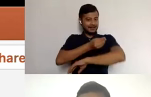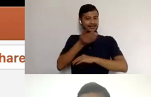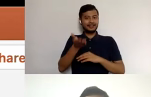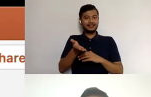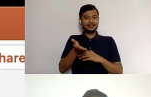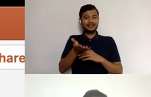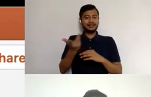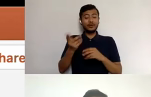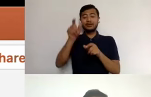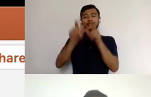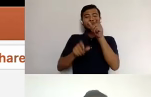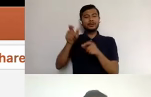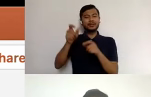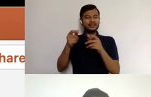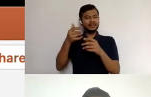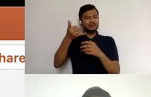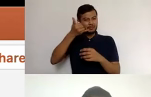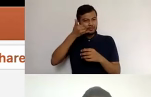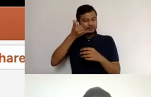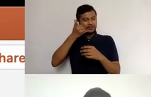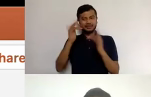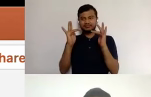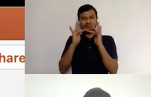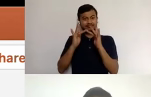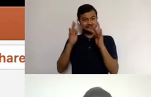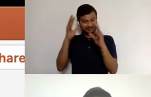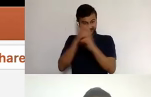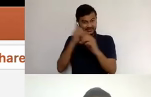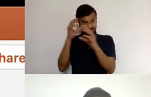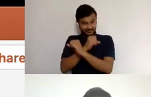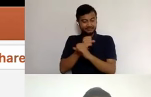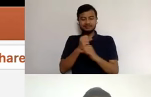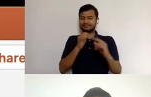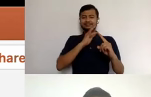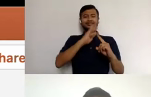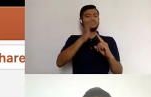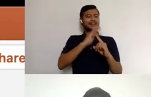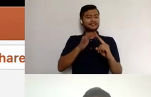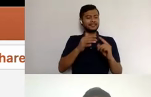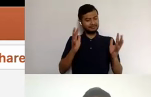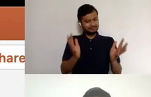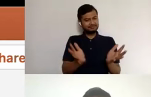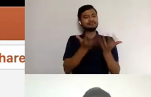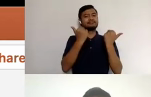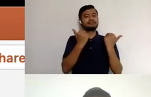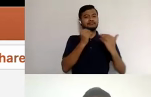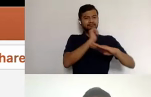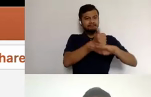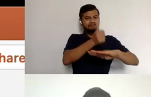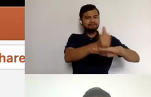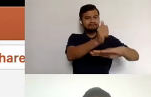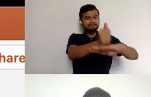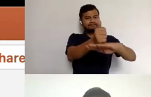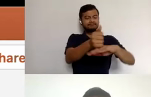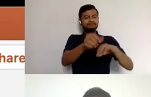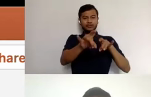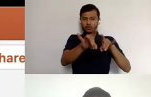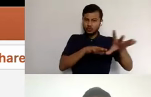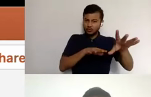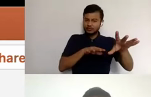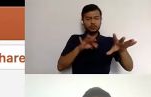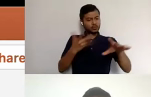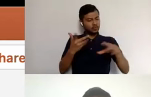unconnected, to offer more affordable Wi-Fi access to communities, both rural and urban, promote the success of